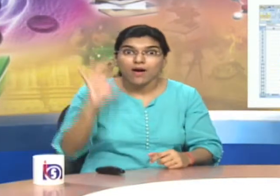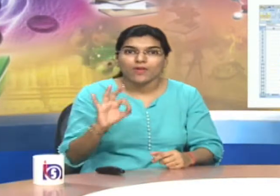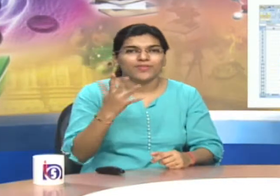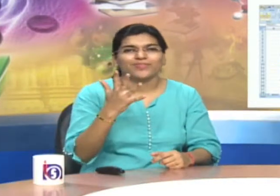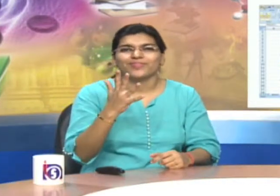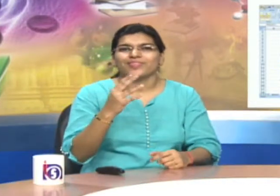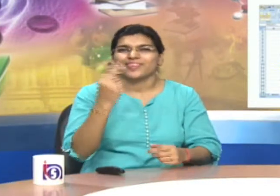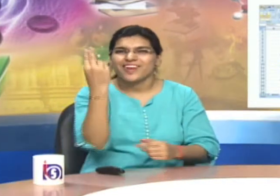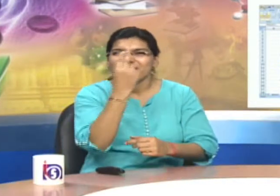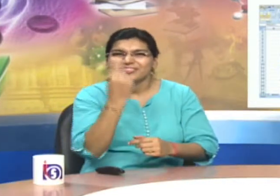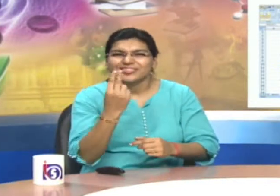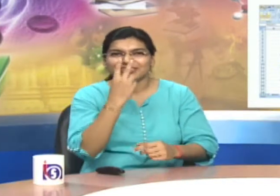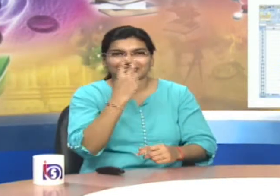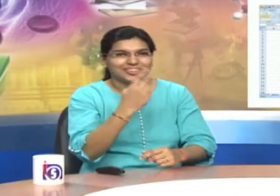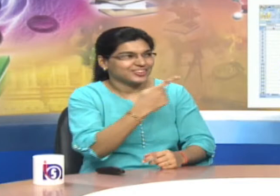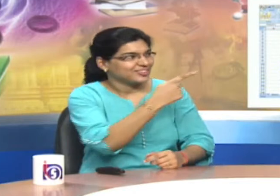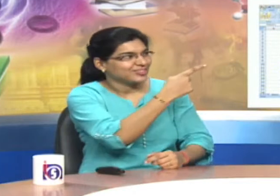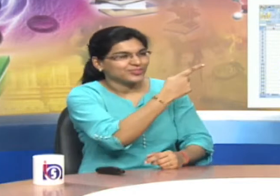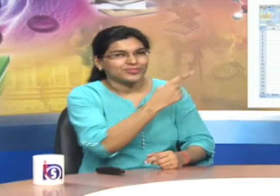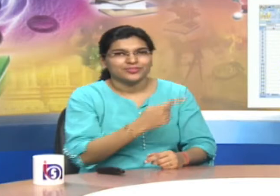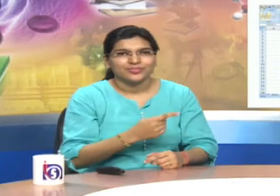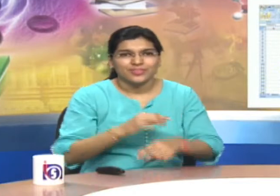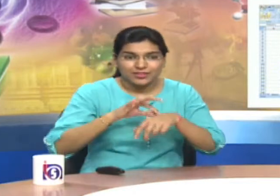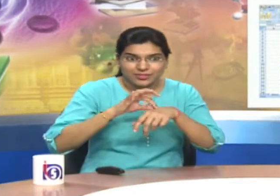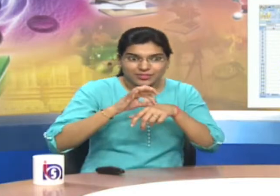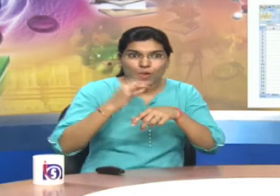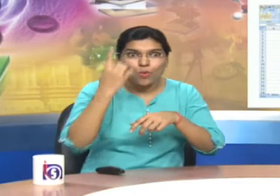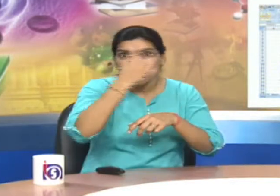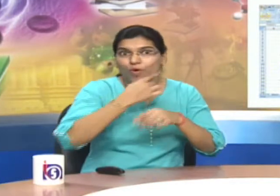will automatic. It's not a real photo. These are all virtual.